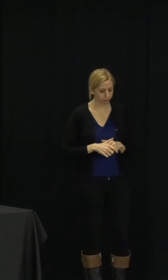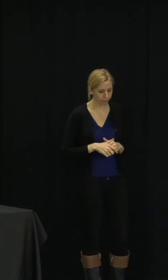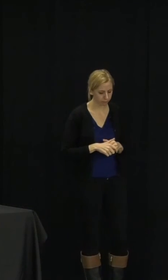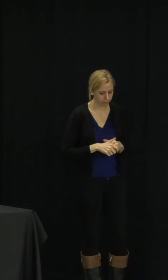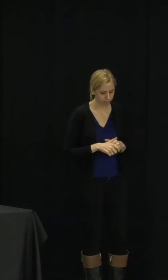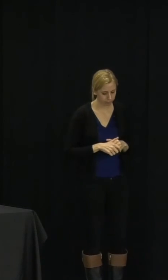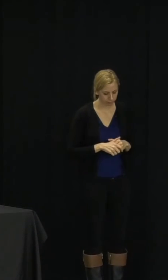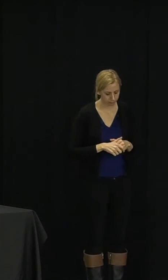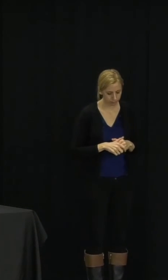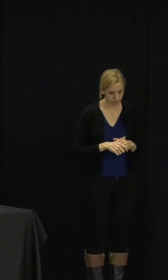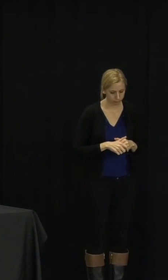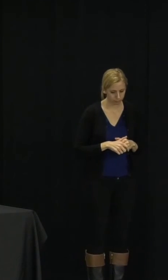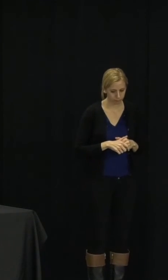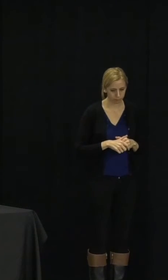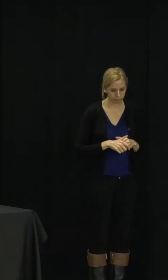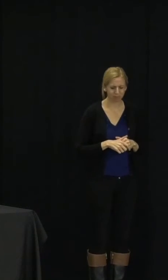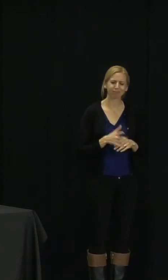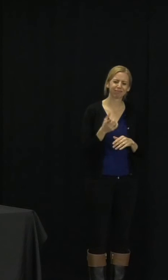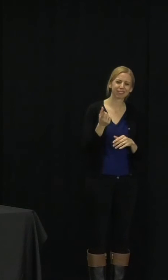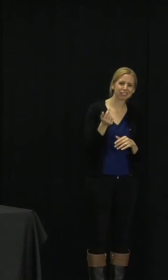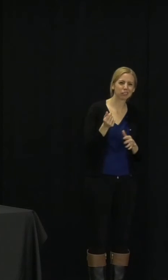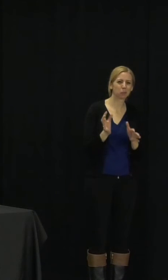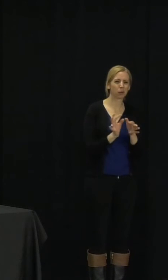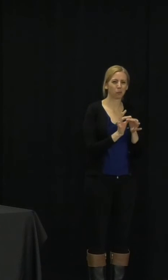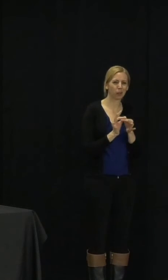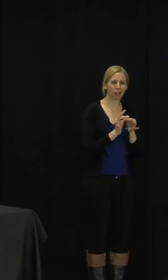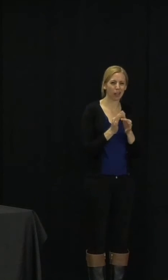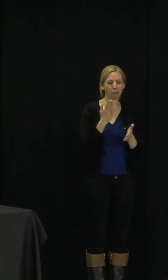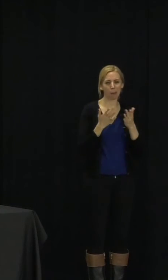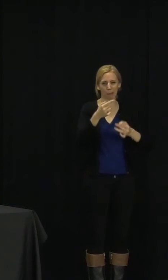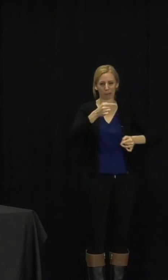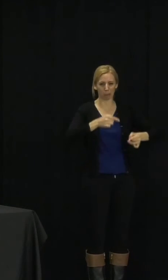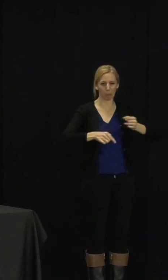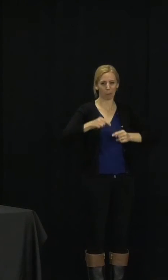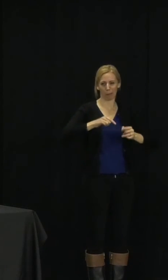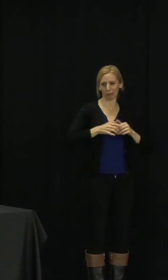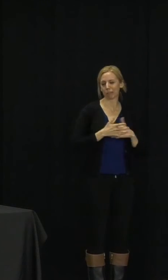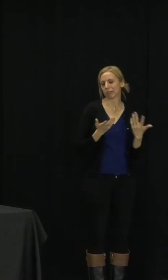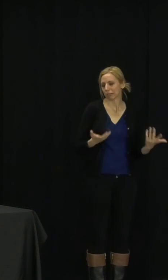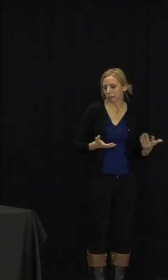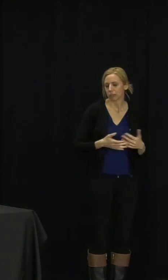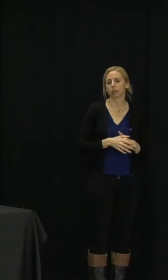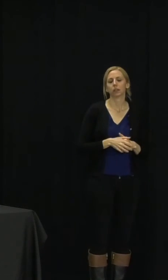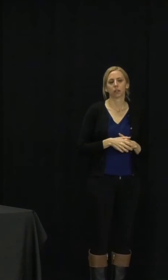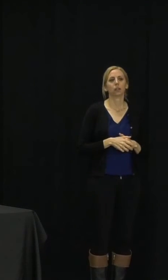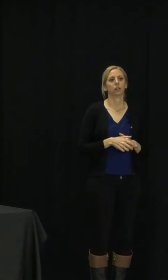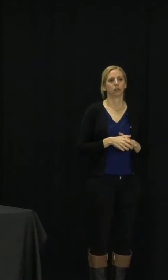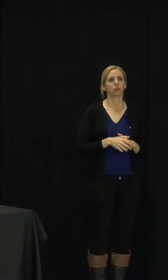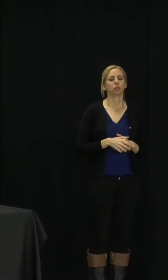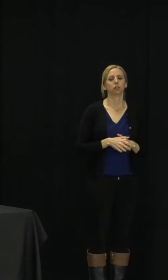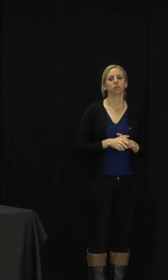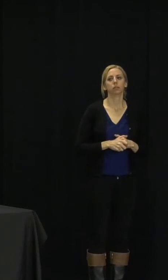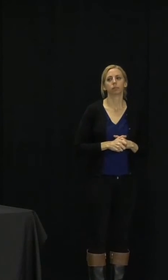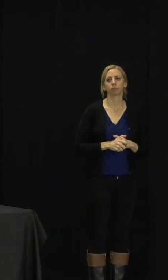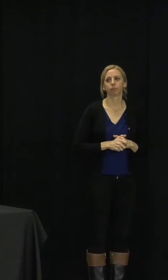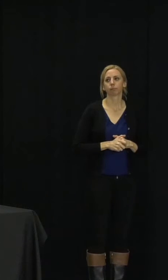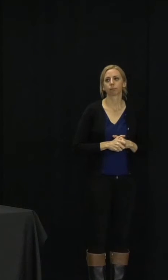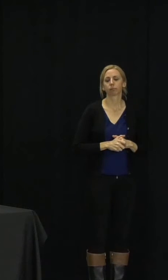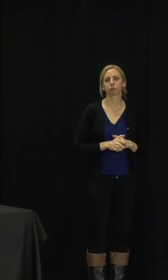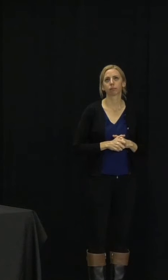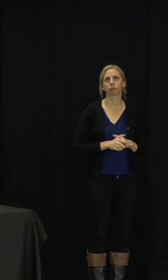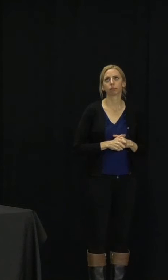can you capture that? Adequately capitalizing efforts to address. I think it's not enough to say we need more